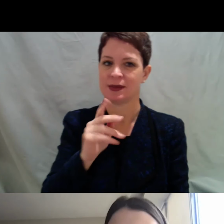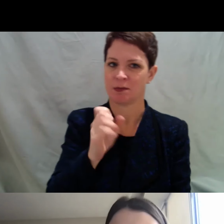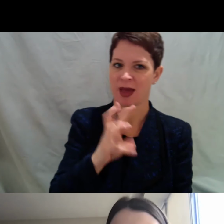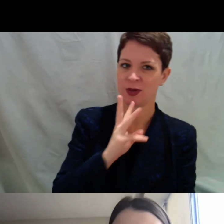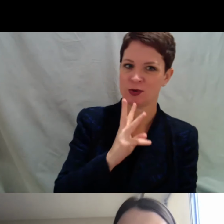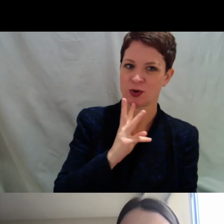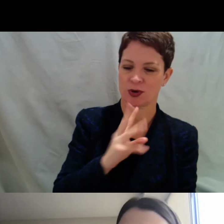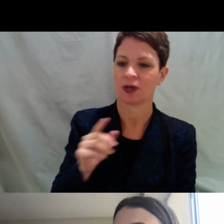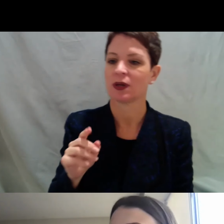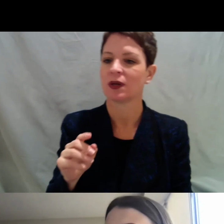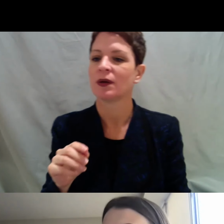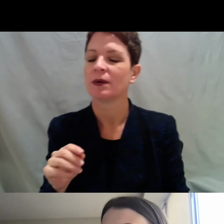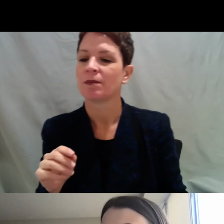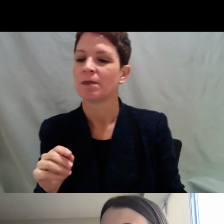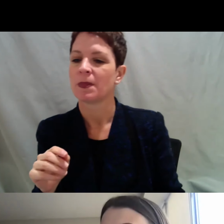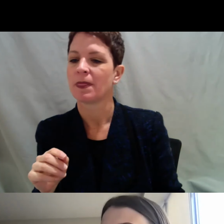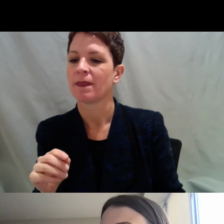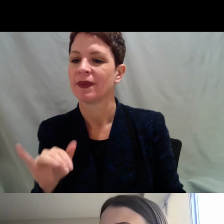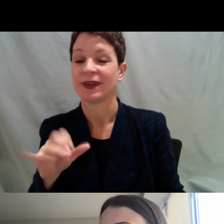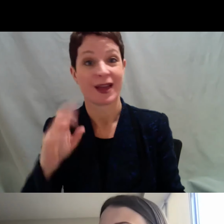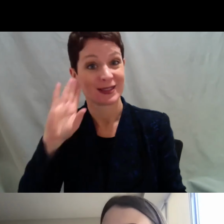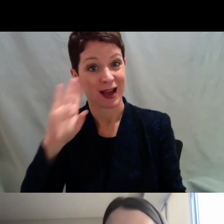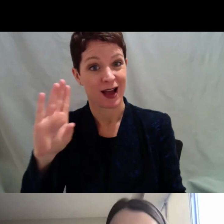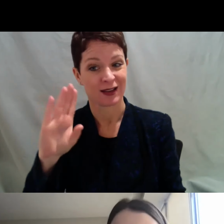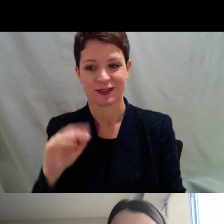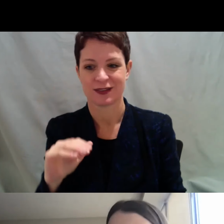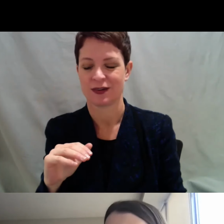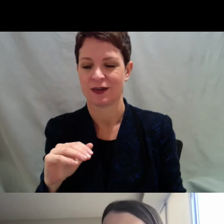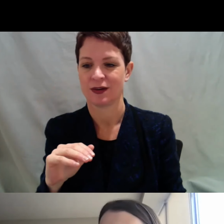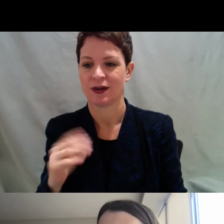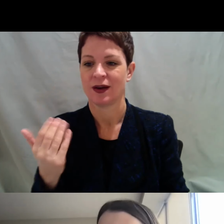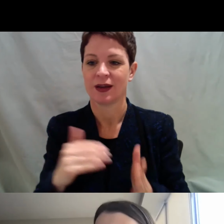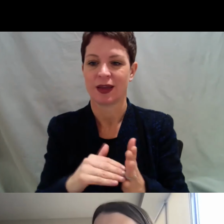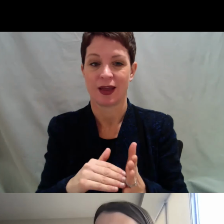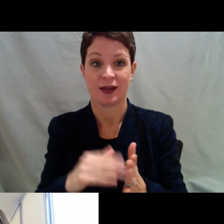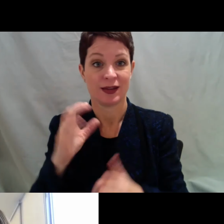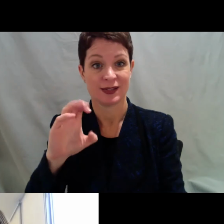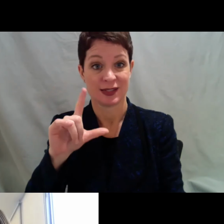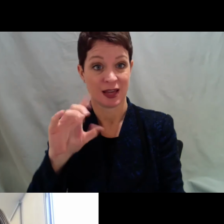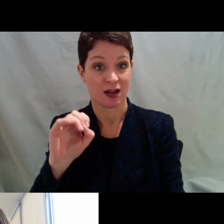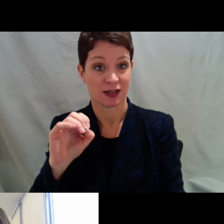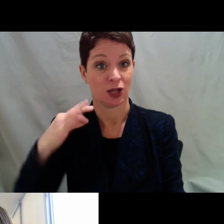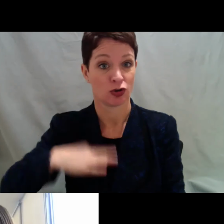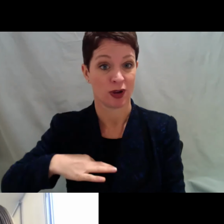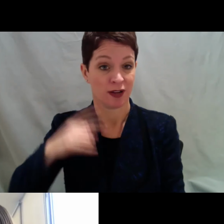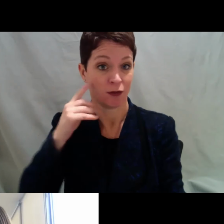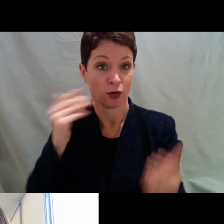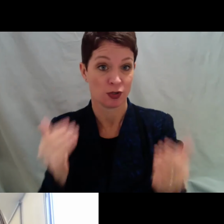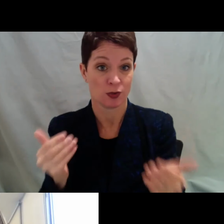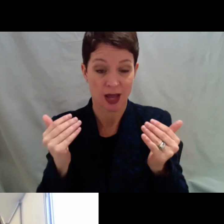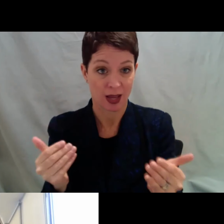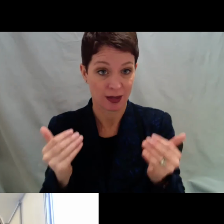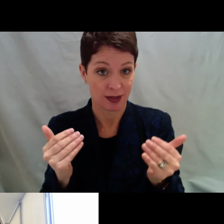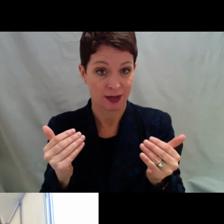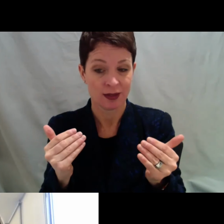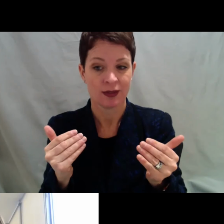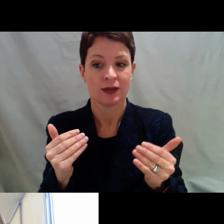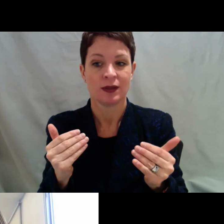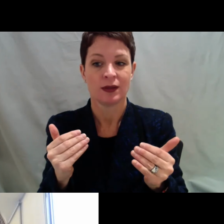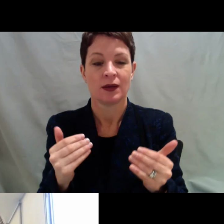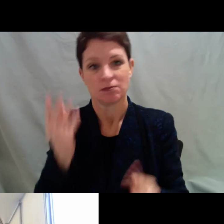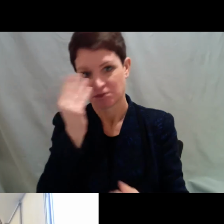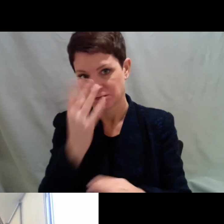sorry. Yes, hi. So again, if you're seeking CLE credit for today's event,